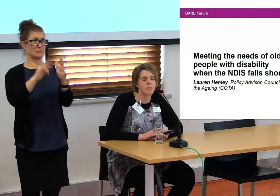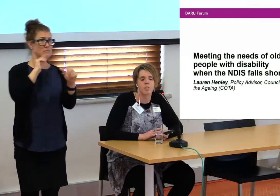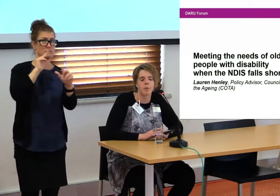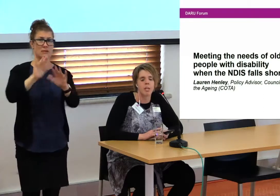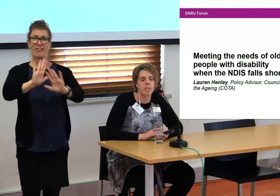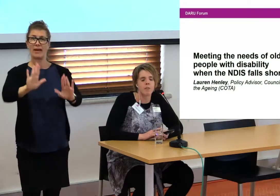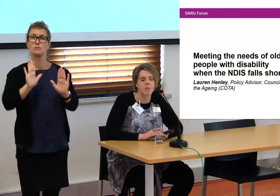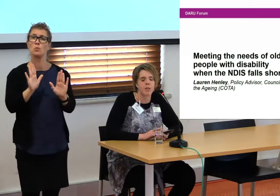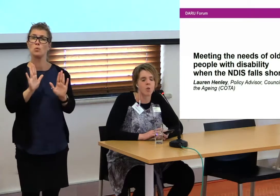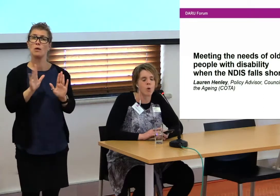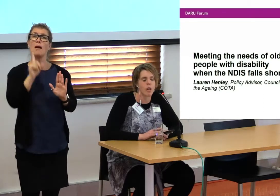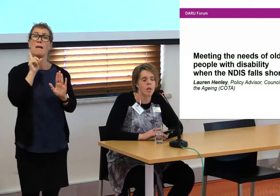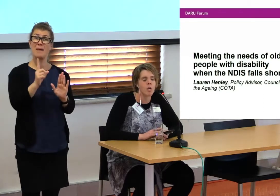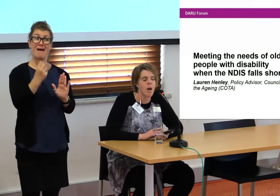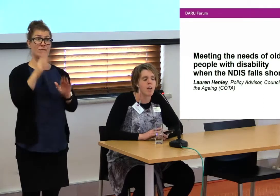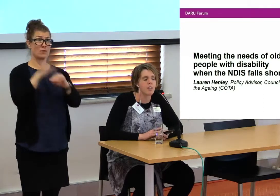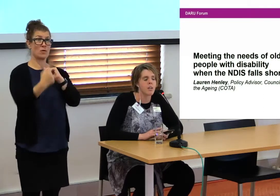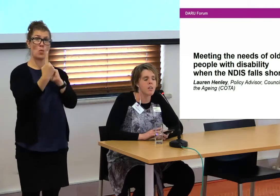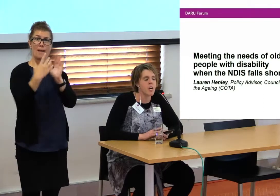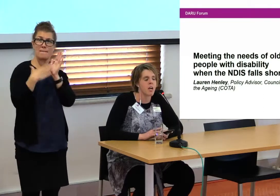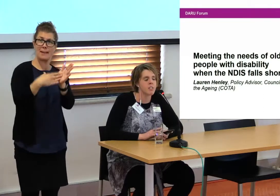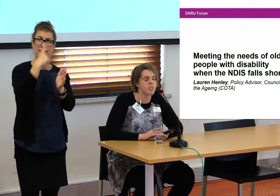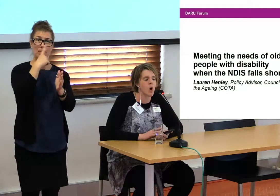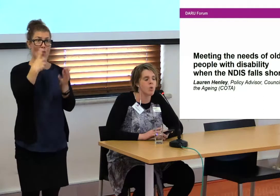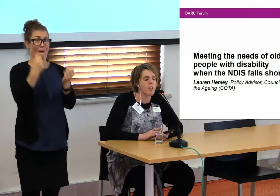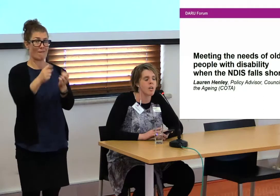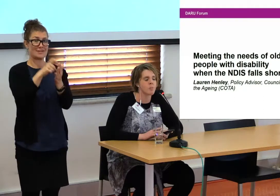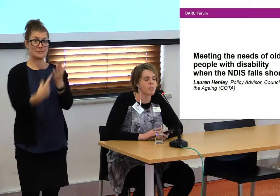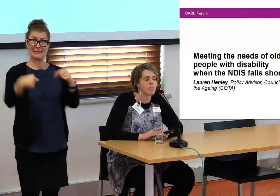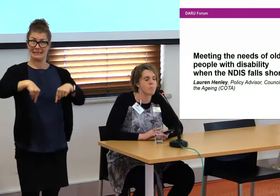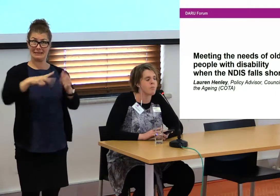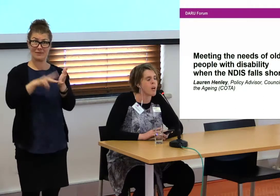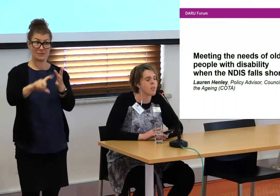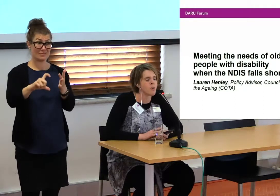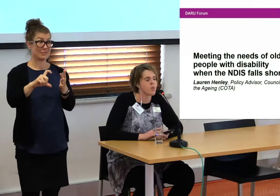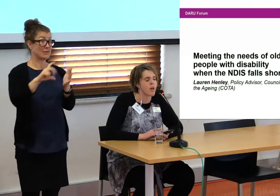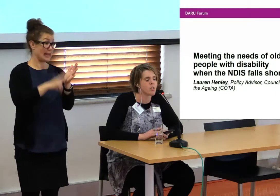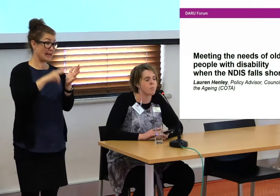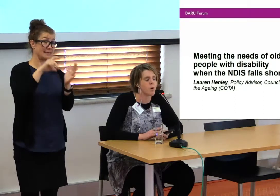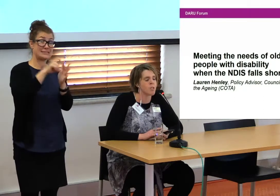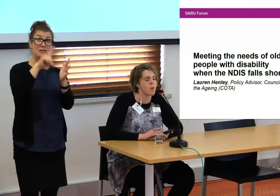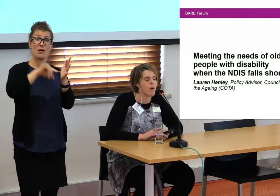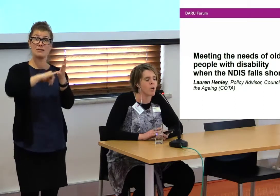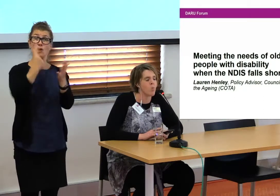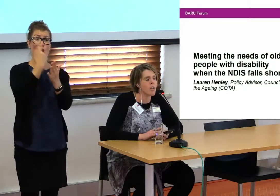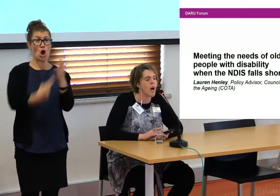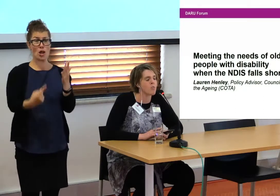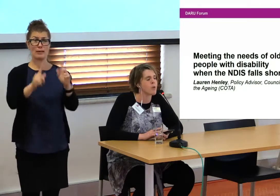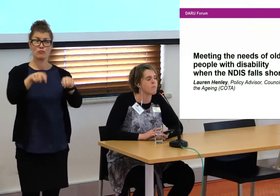people with disability living in Victoria, and that the NDIS is only expected to provide individualised support to